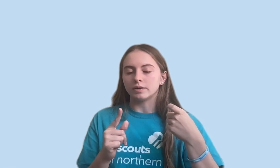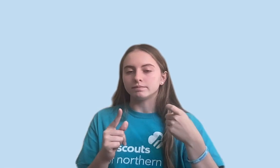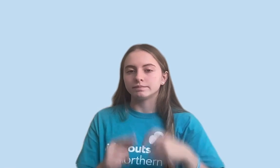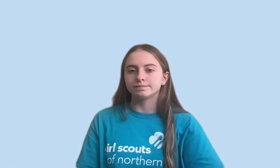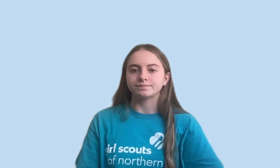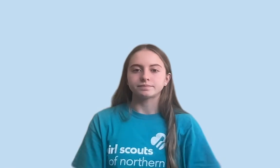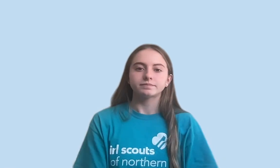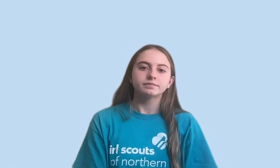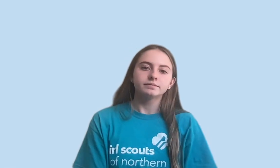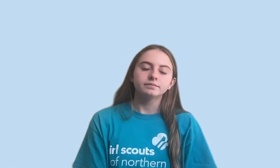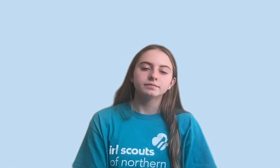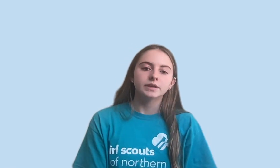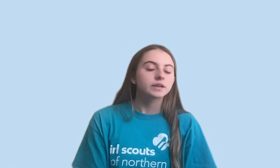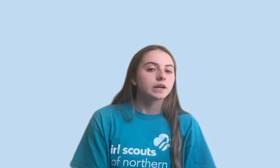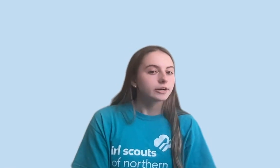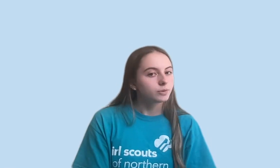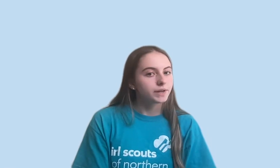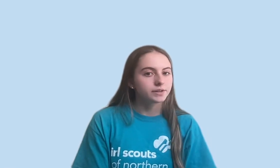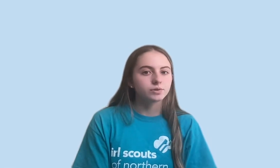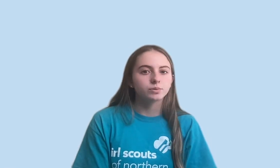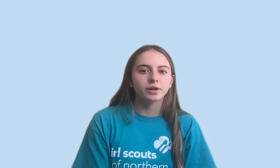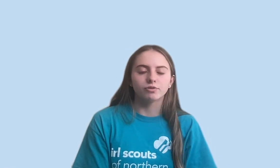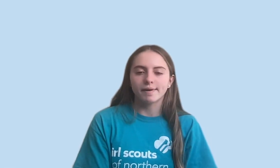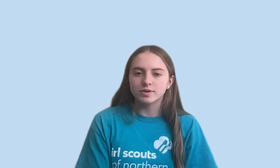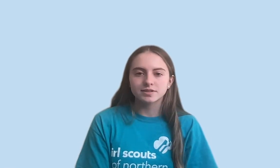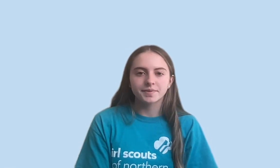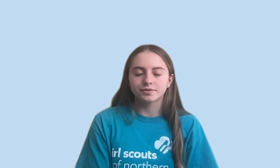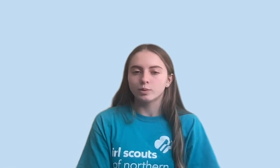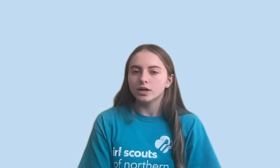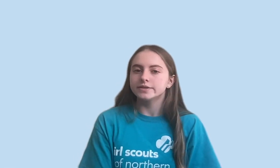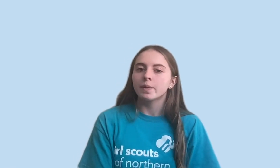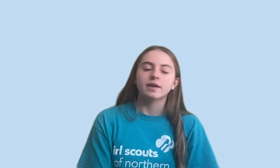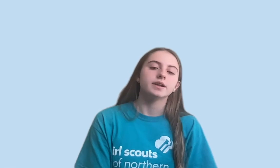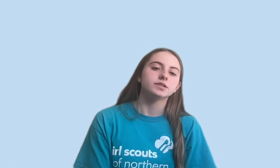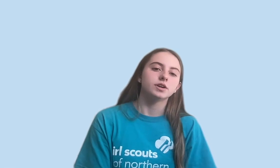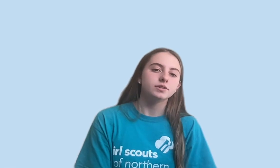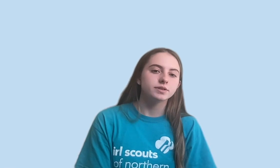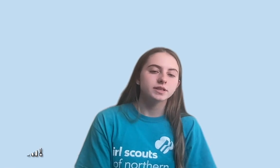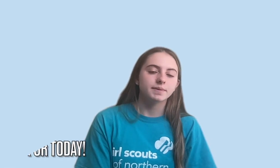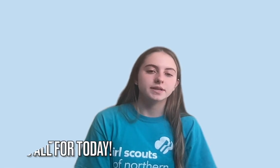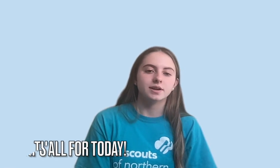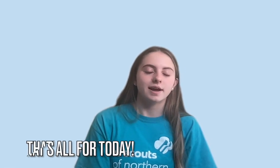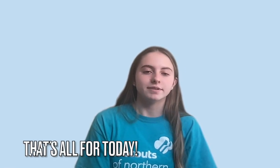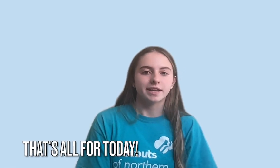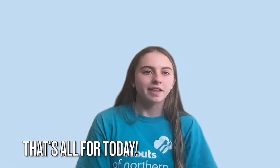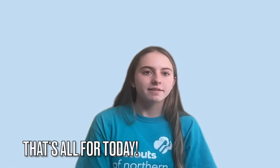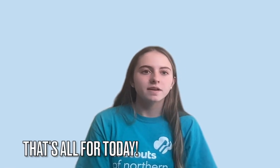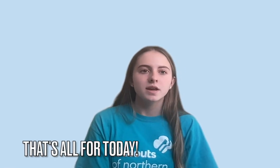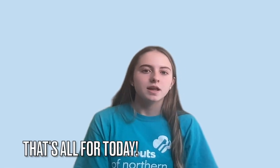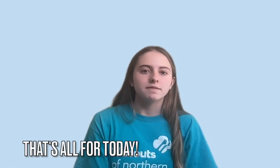From. I hope that you will remember some of those words and start using them in your everyday life. If you